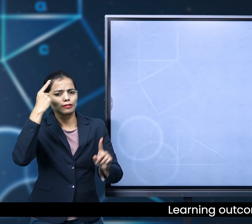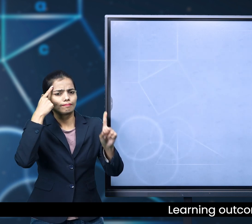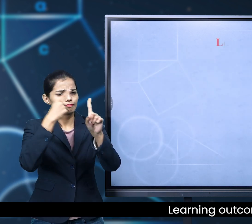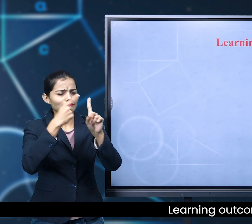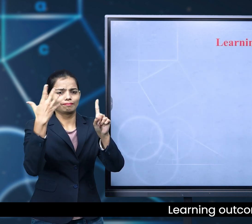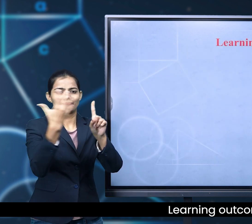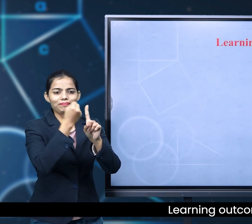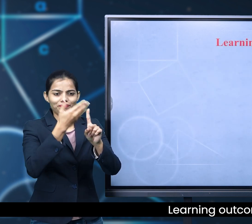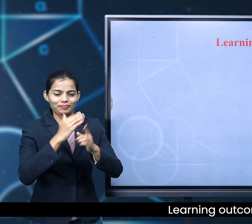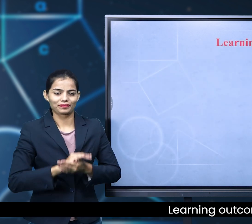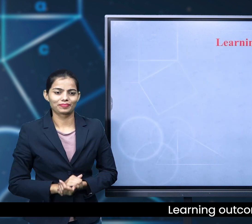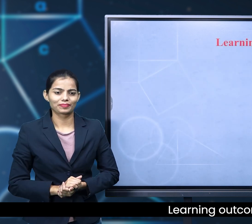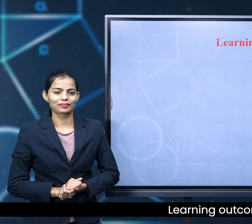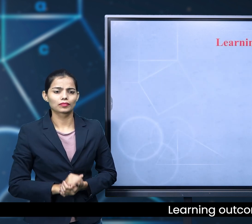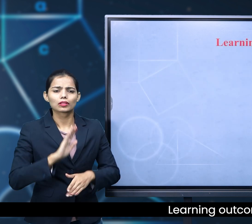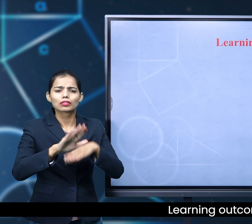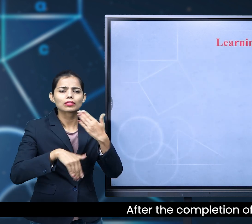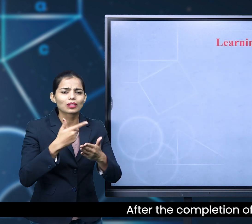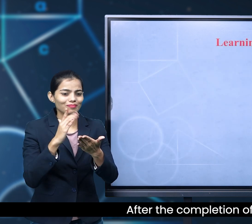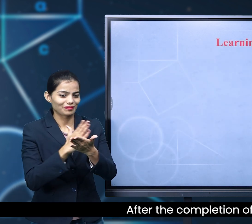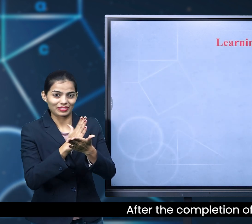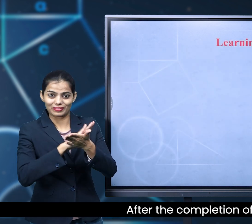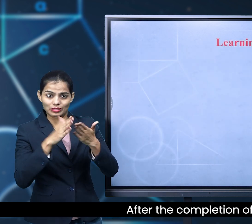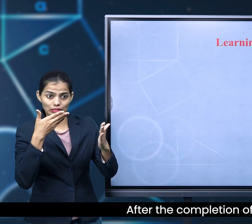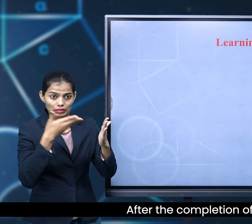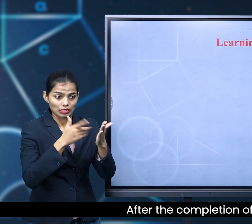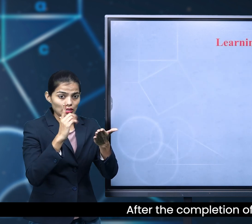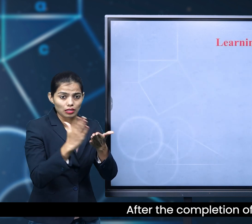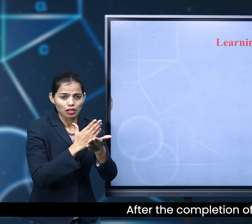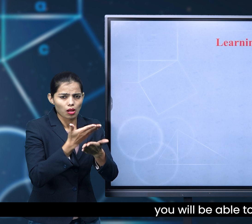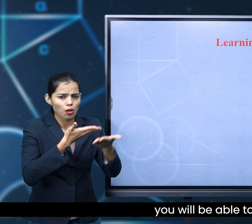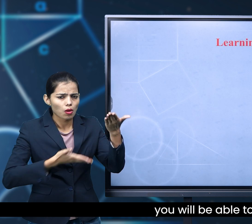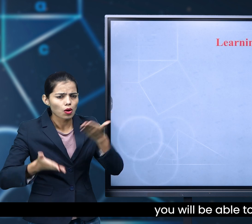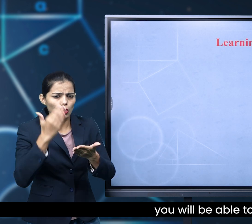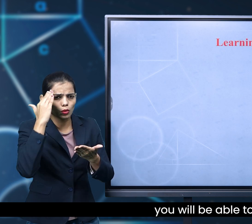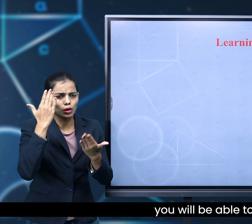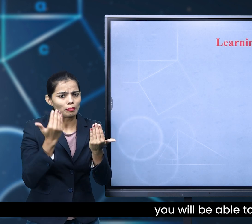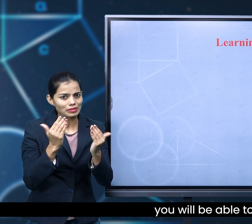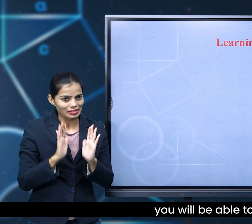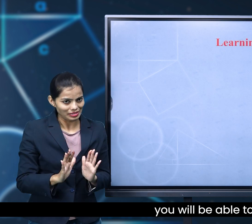Learning outcomes. After the completion of this lesson, you will be able to